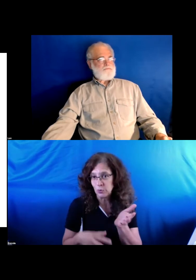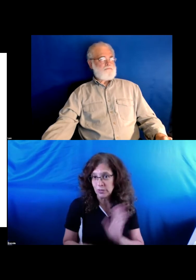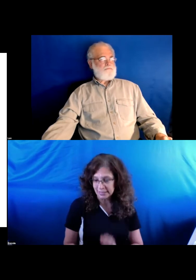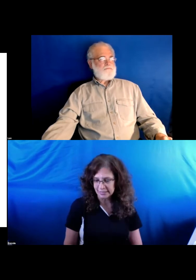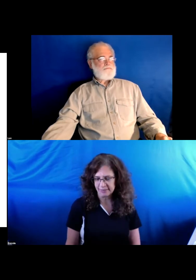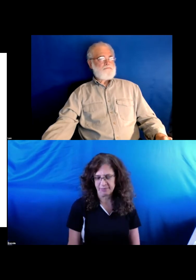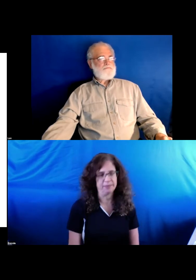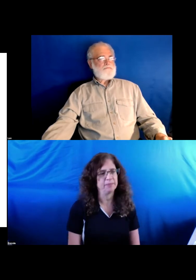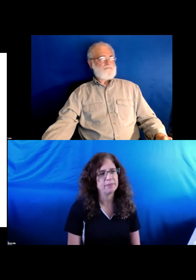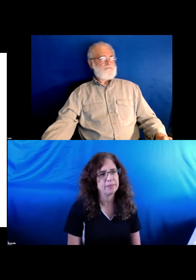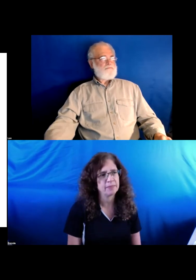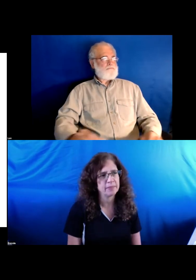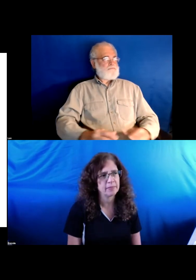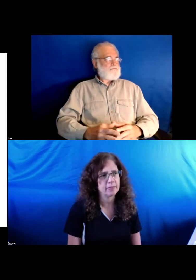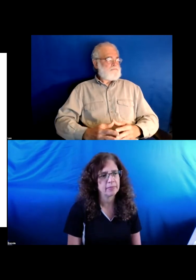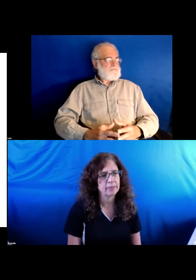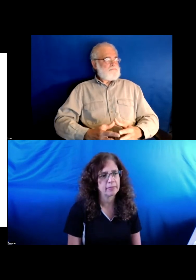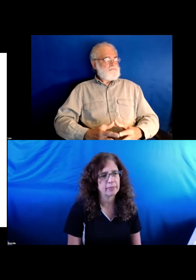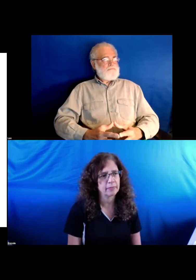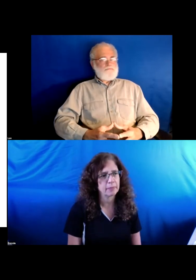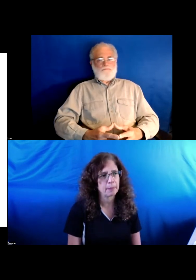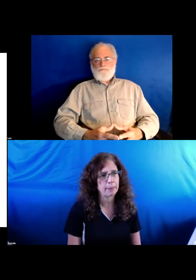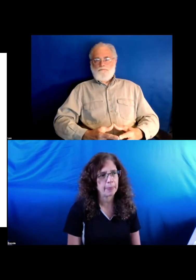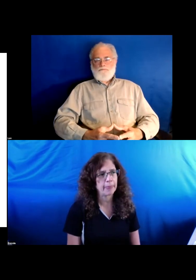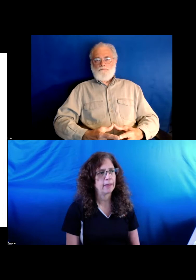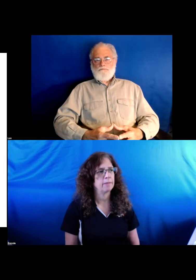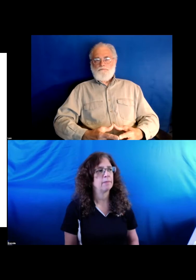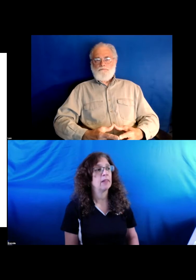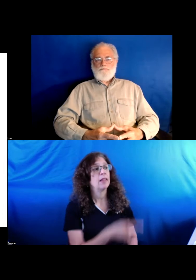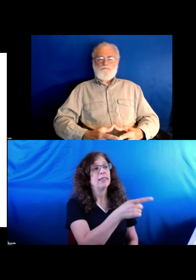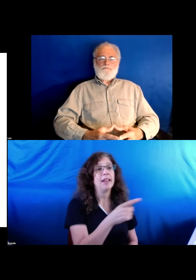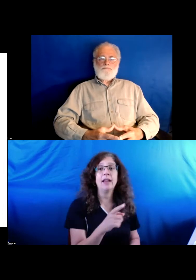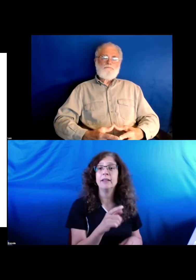one, meaning you can do it for another student.